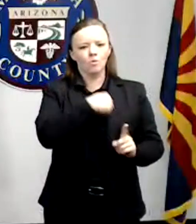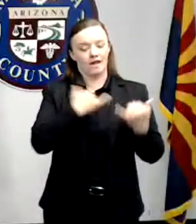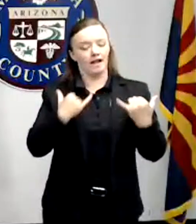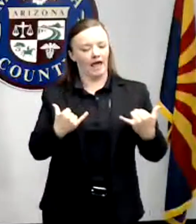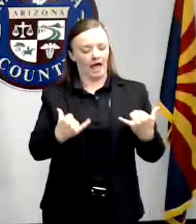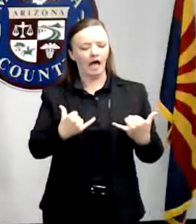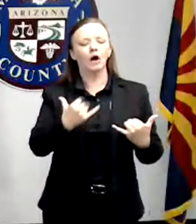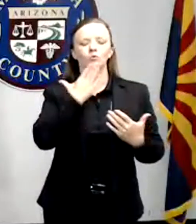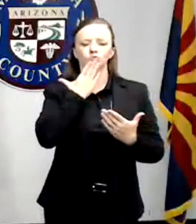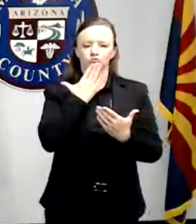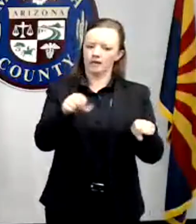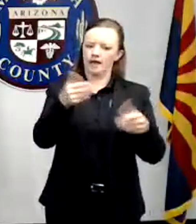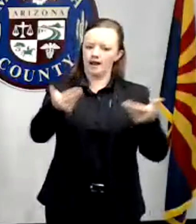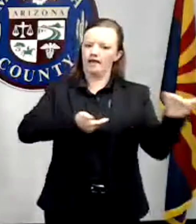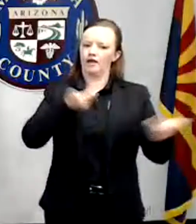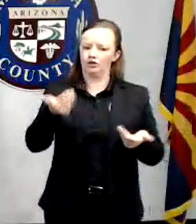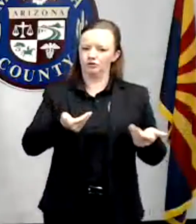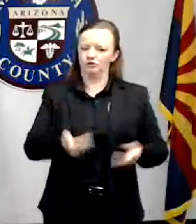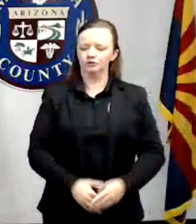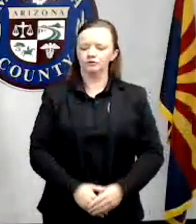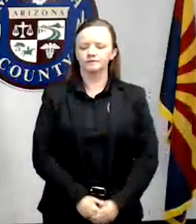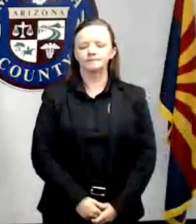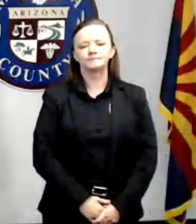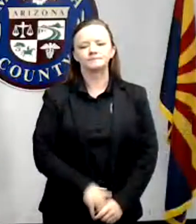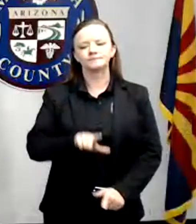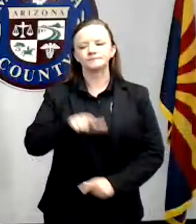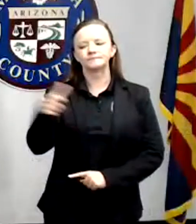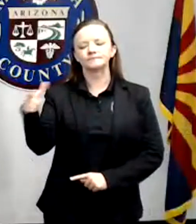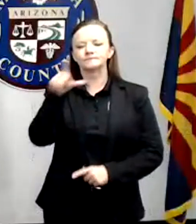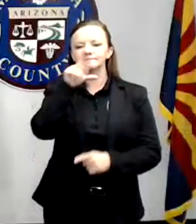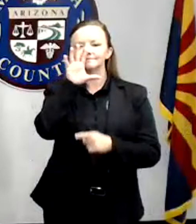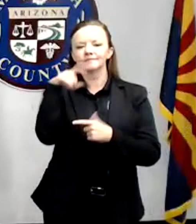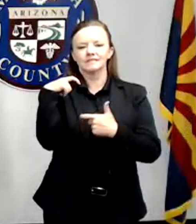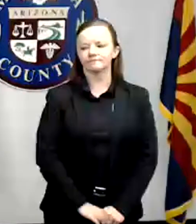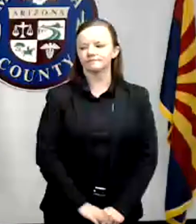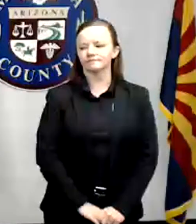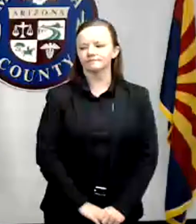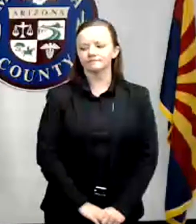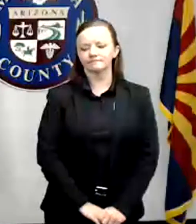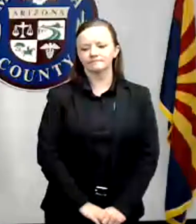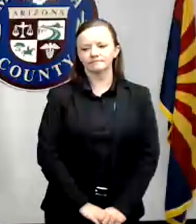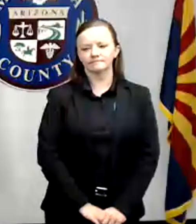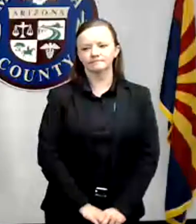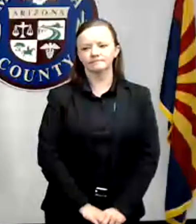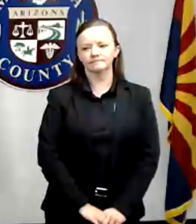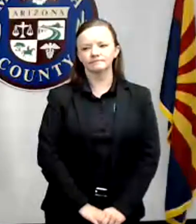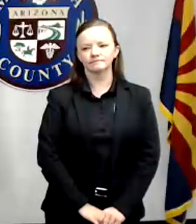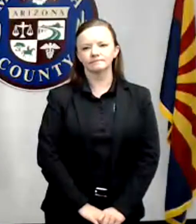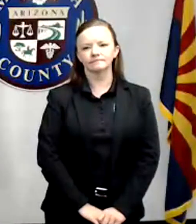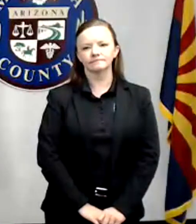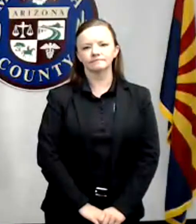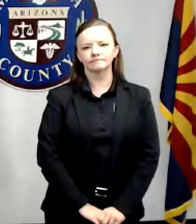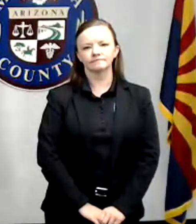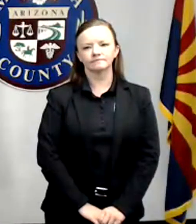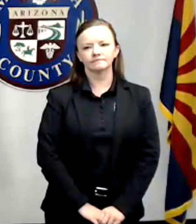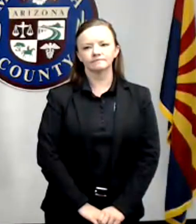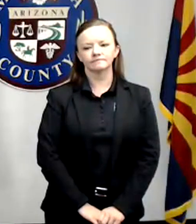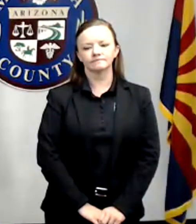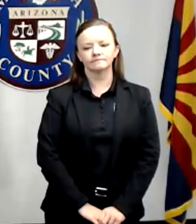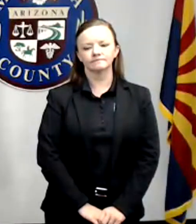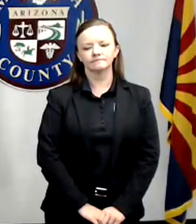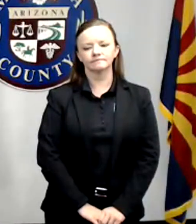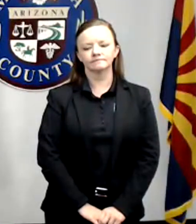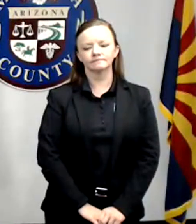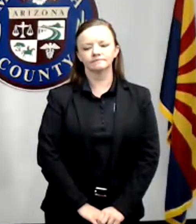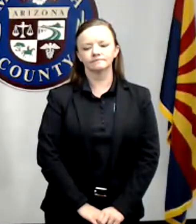better position now than we were previously. Con respecto a los fondos que exista, la realidad es que se ha obtenido fondos de lo que se le